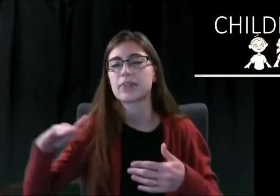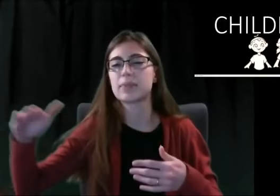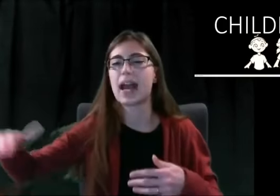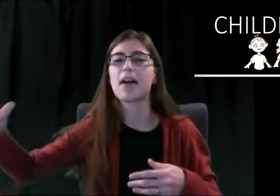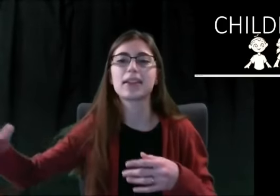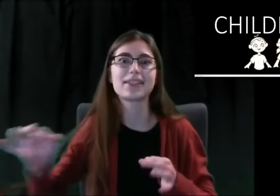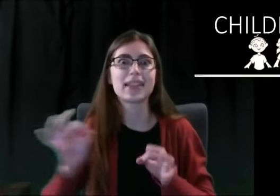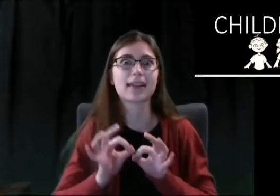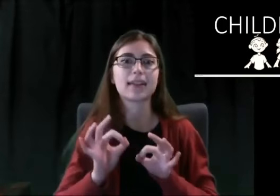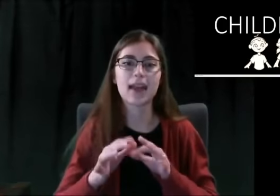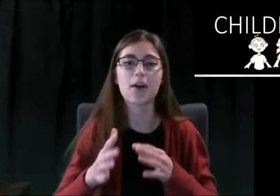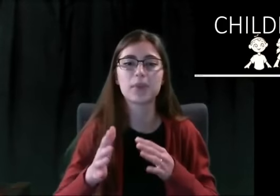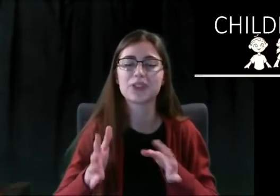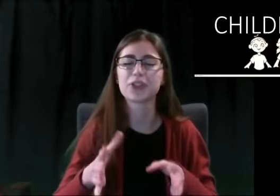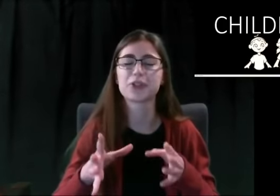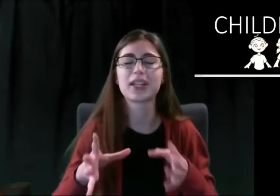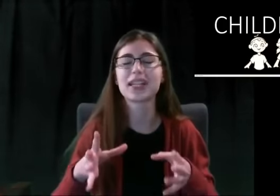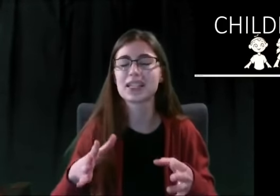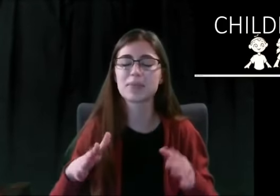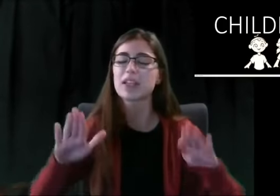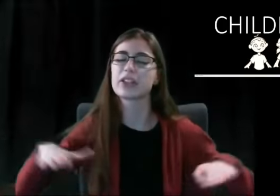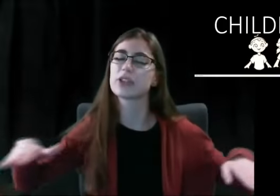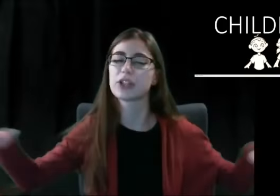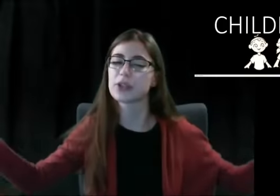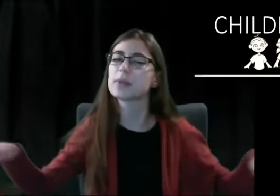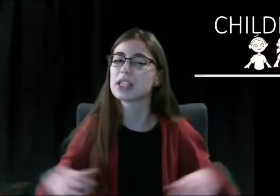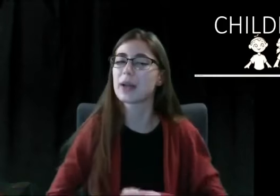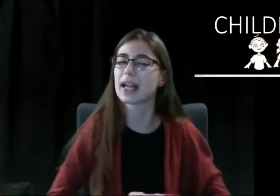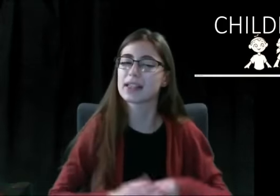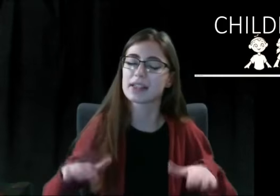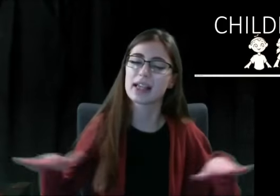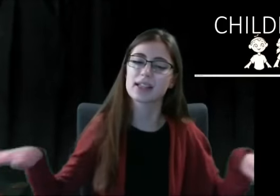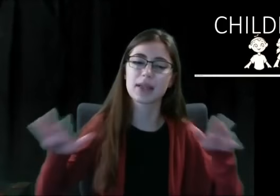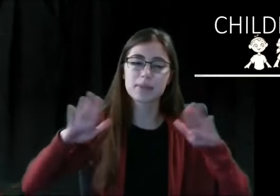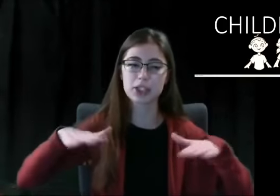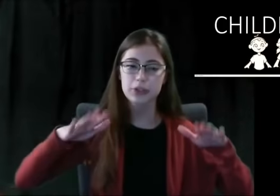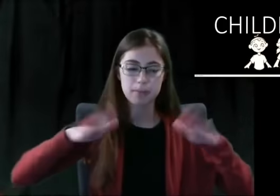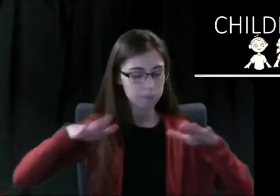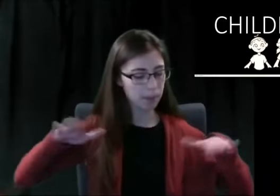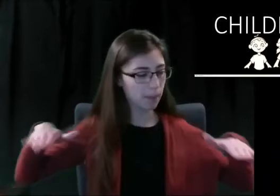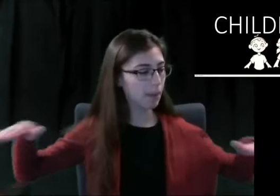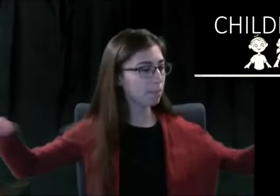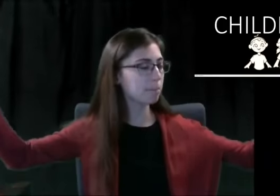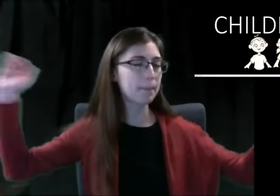pat exactly how many children it is, but you could do children with 2 hands. I'll do that sometimes. Children.